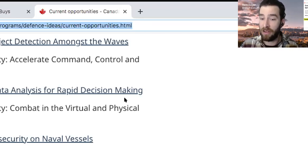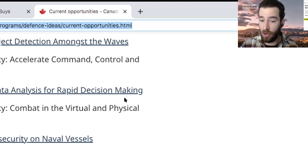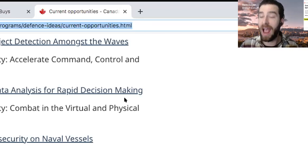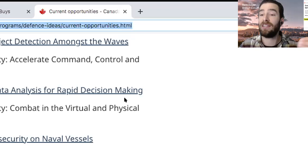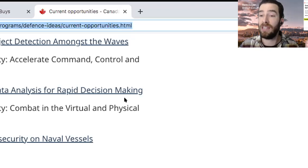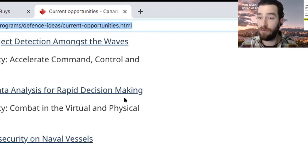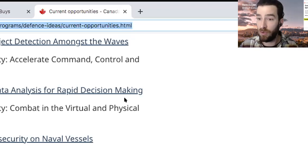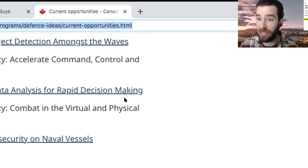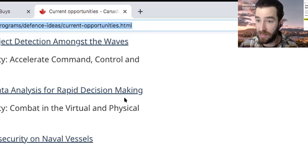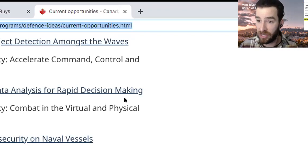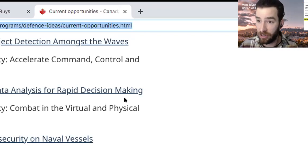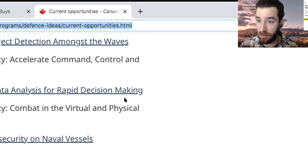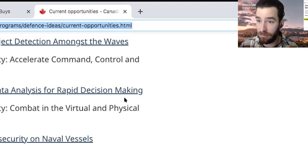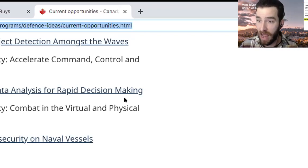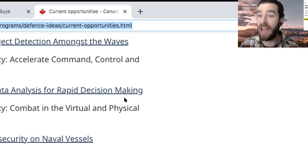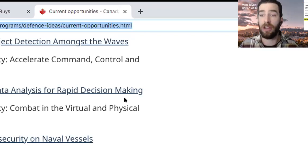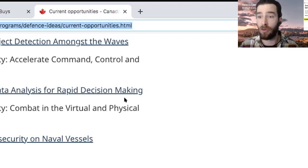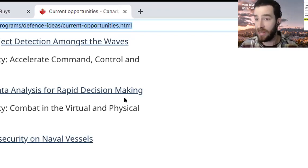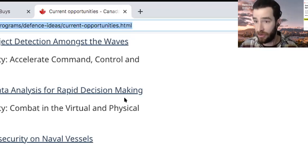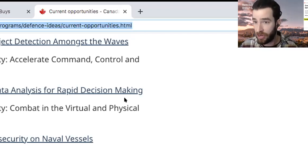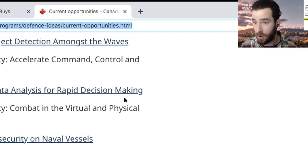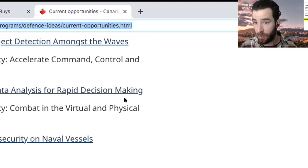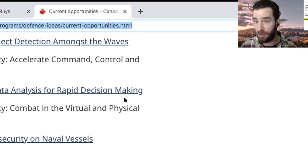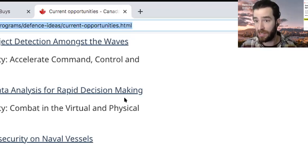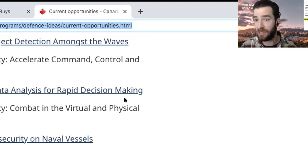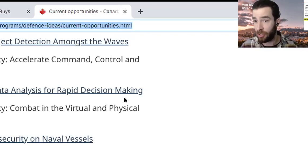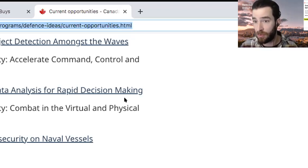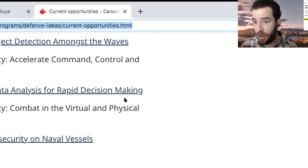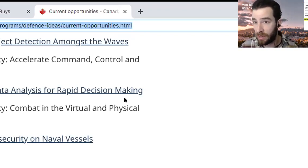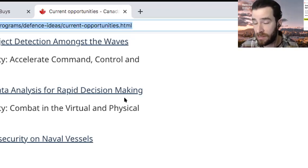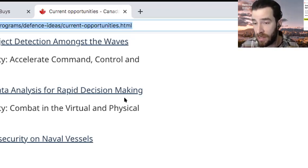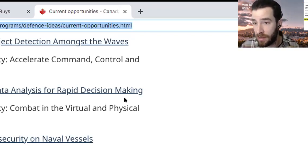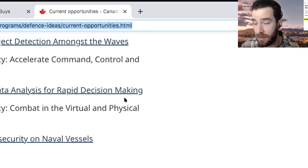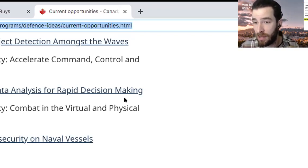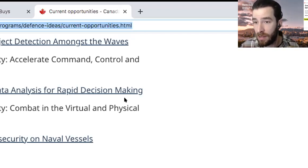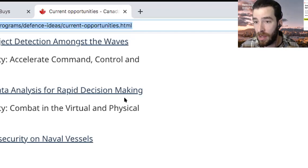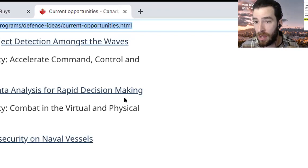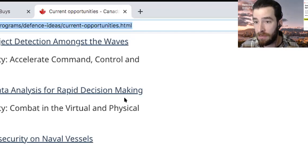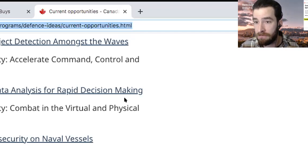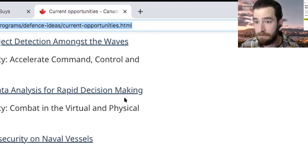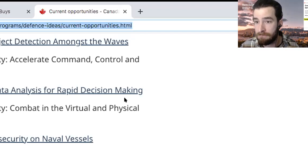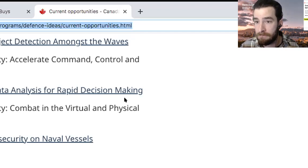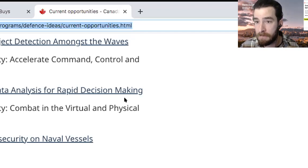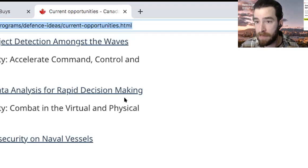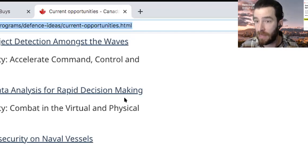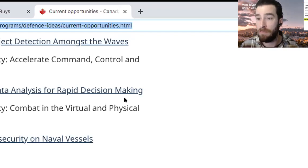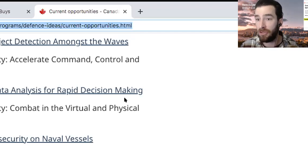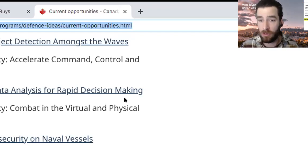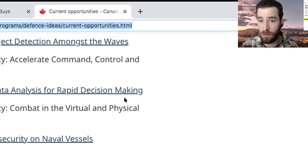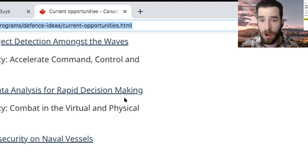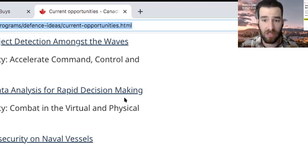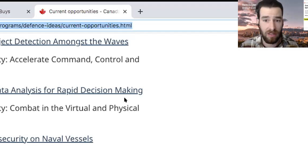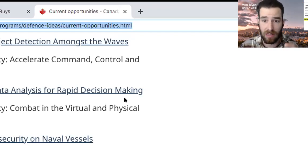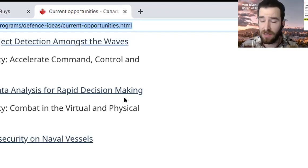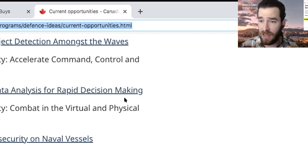and asking if we would consider adding criteria, or we would consider products that that can meet